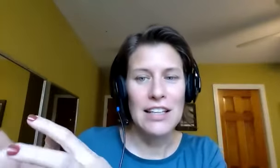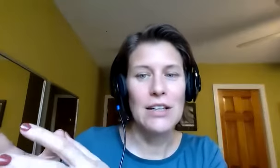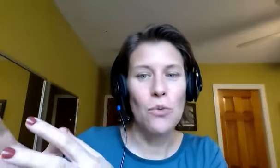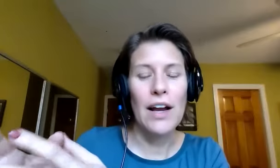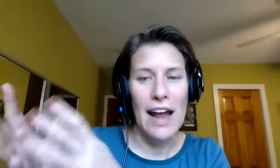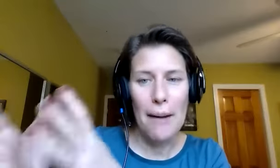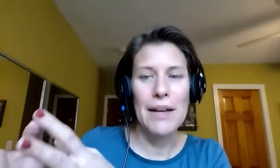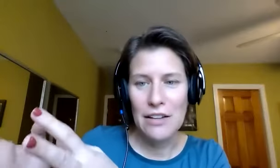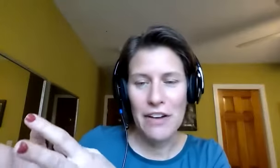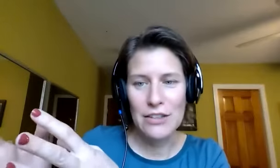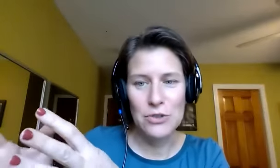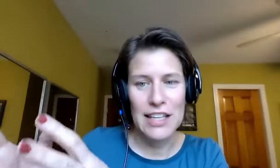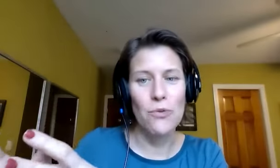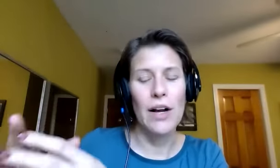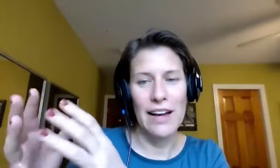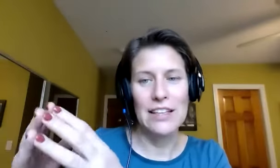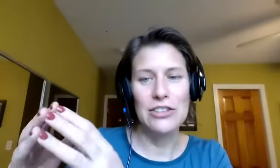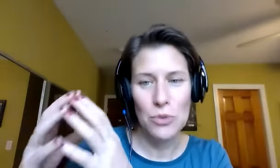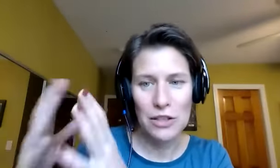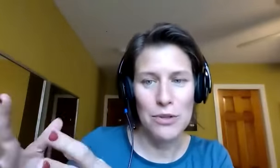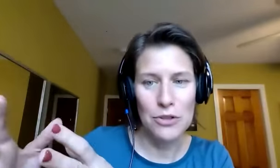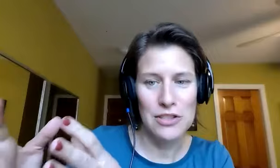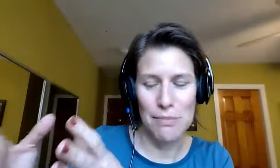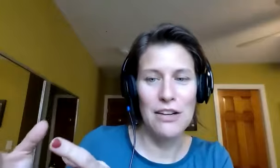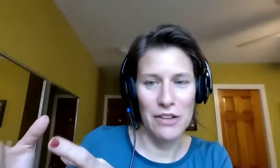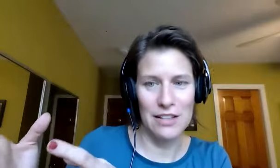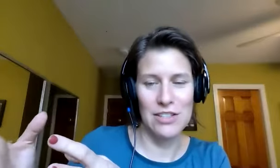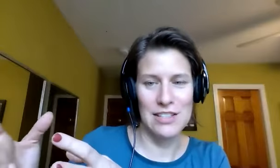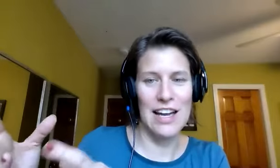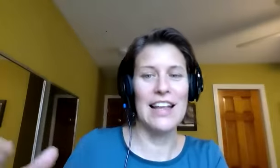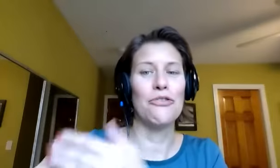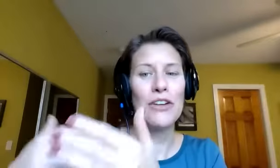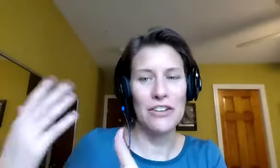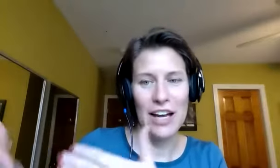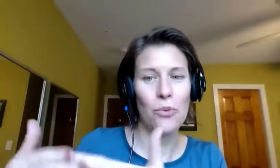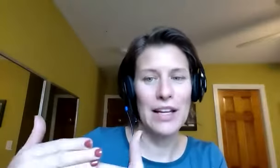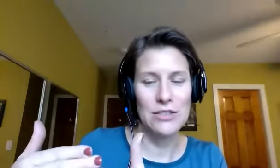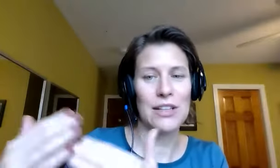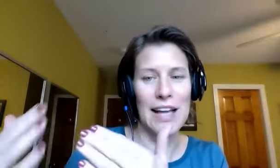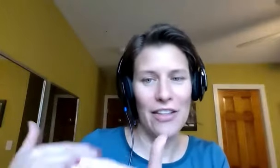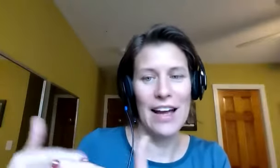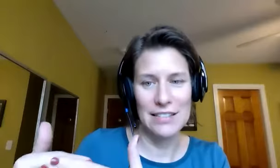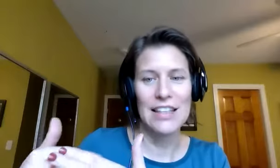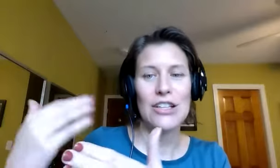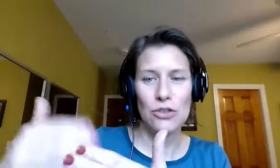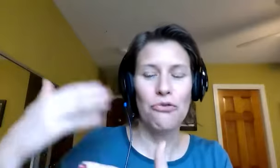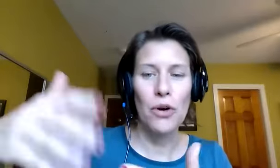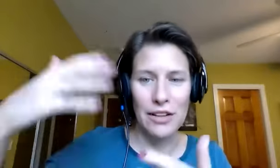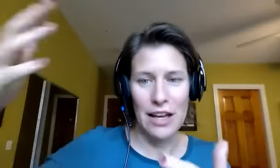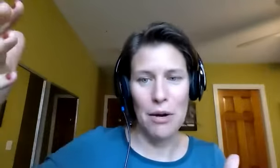what can happen in the factory and what that can do with computers to benefit their design. And they're figuring out a way to allow that, to afford them a